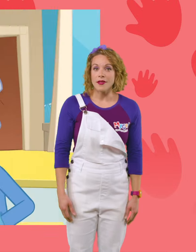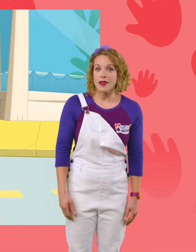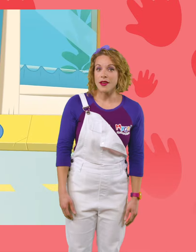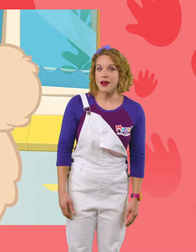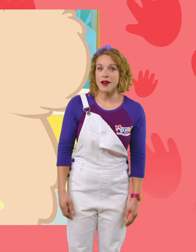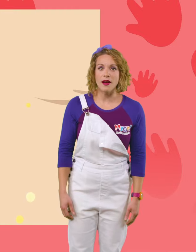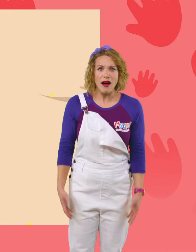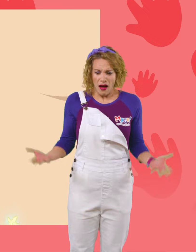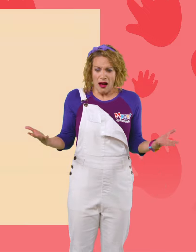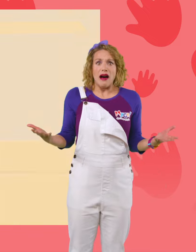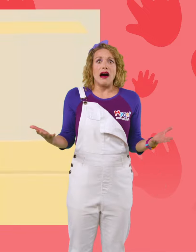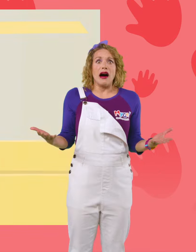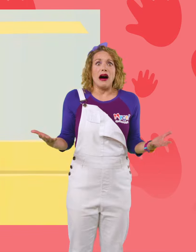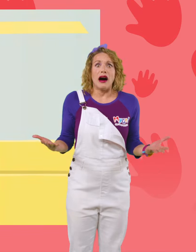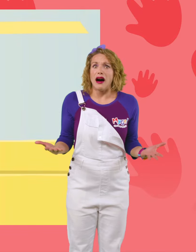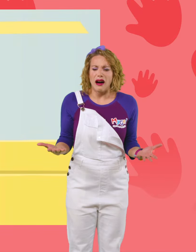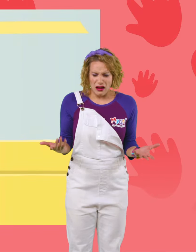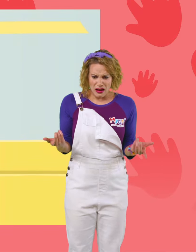Yeah.